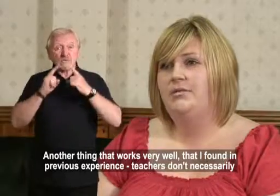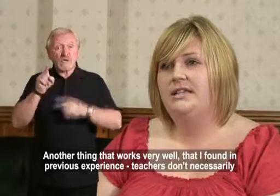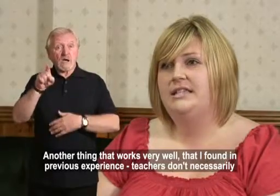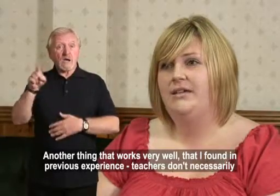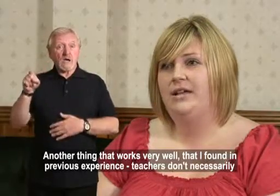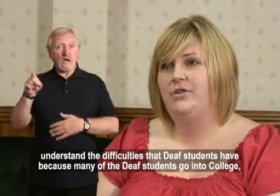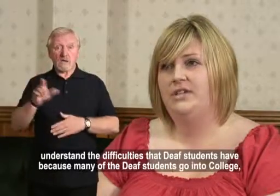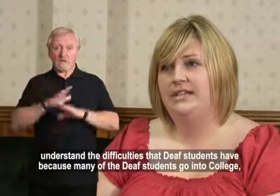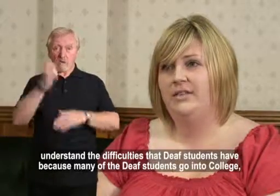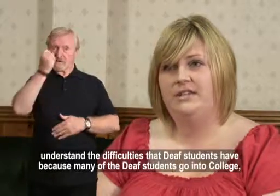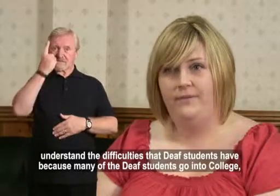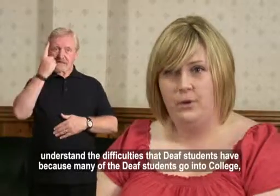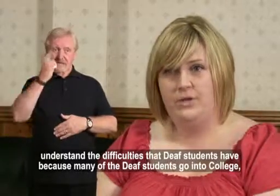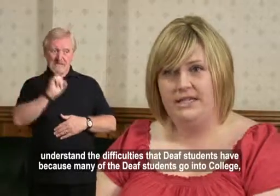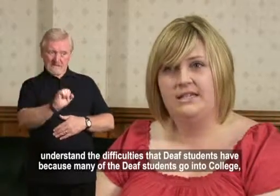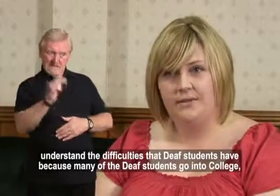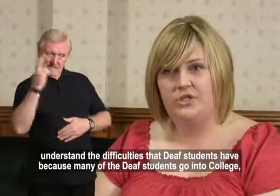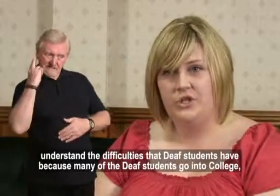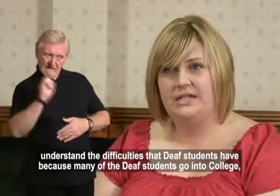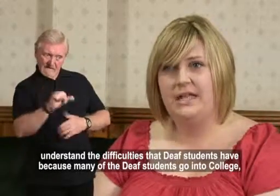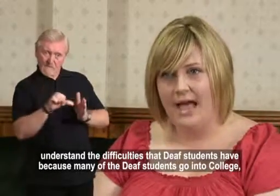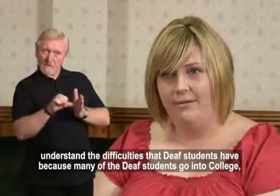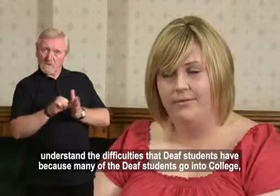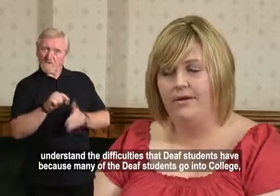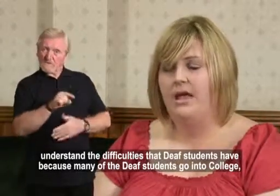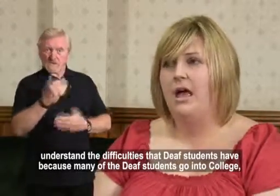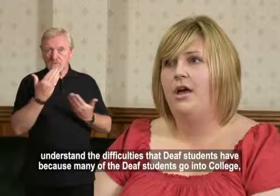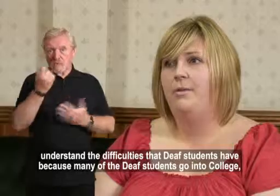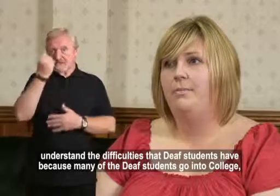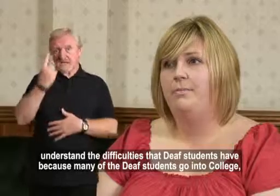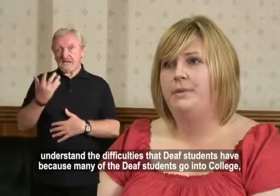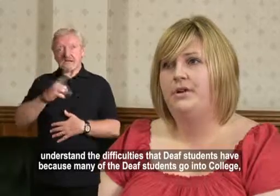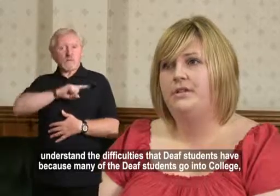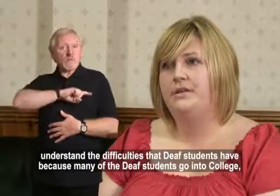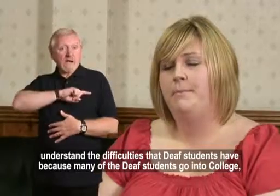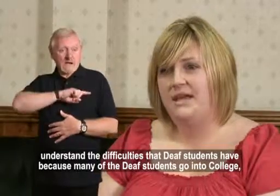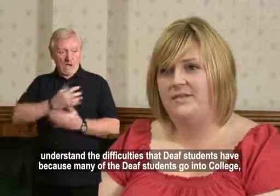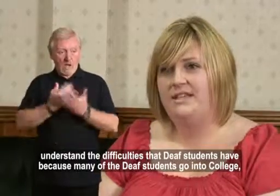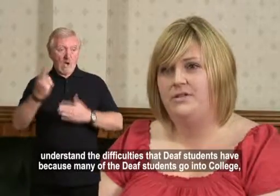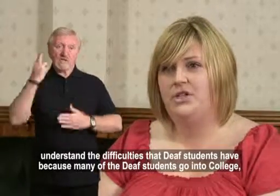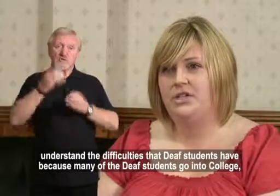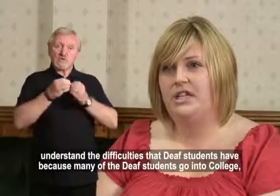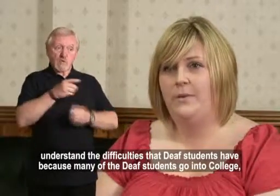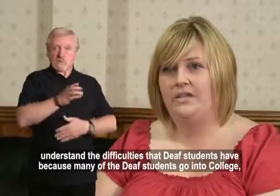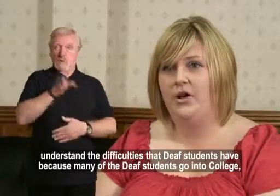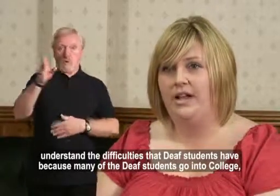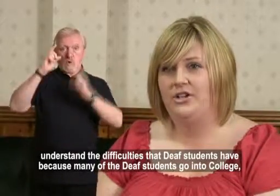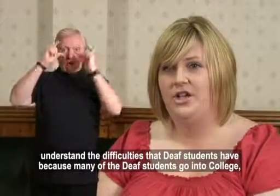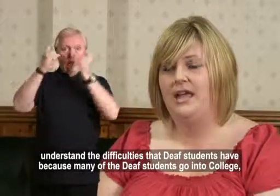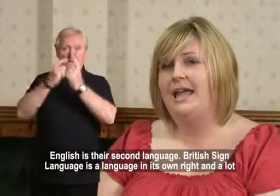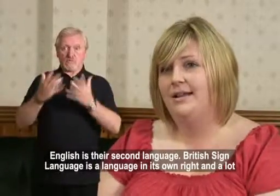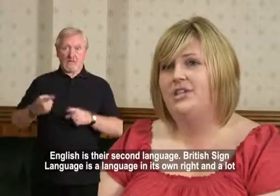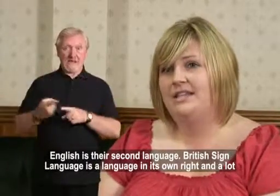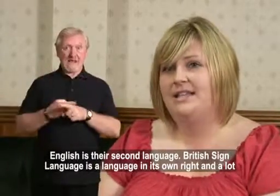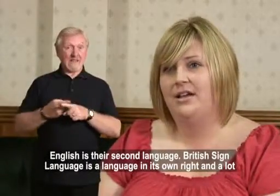teachers don't necessarily understand the difficulties that deaf students have, because many of the deaf students go into